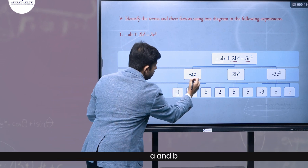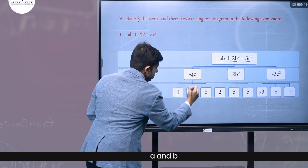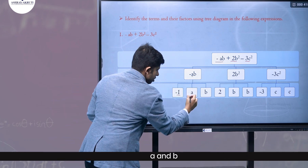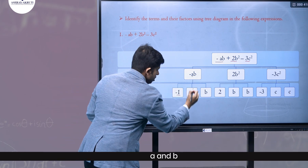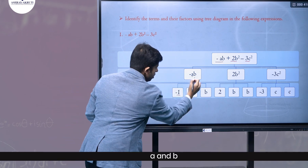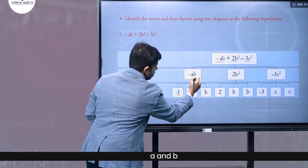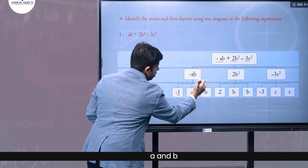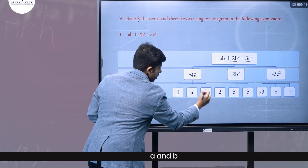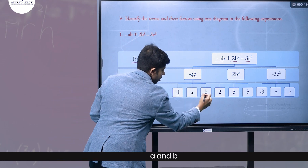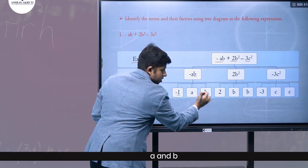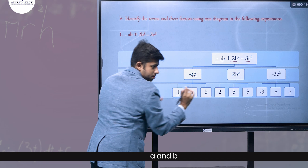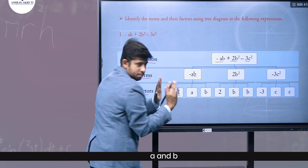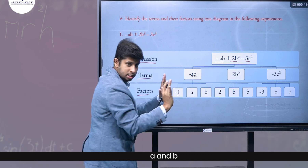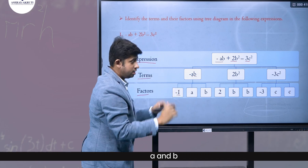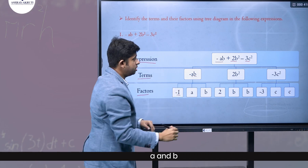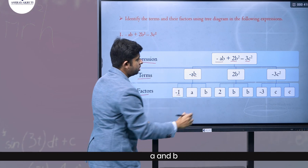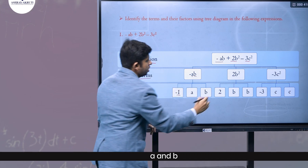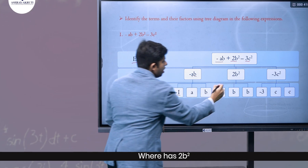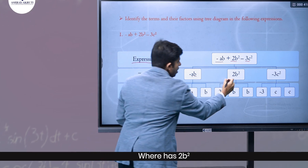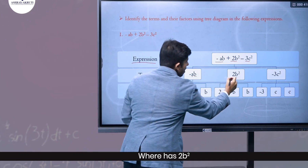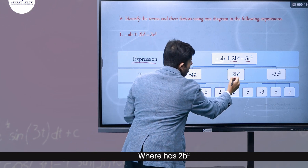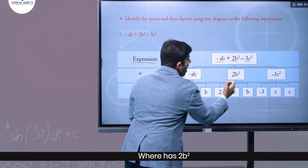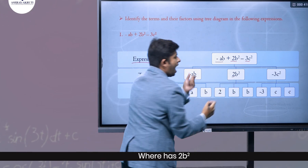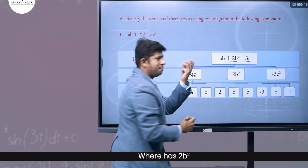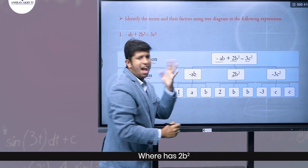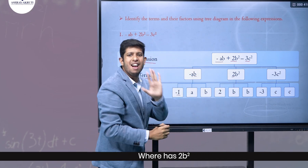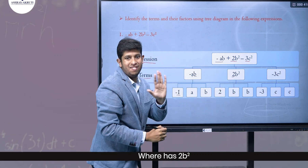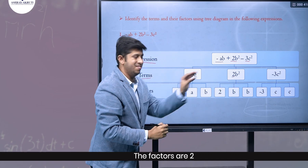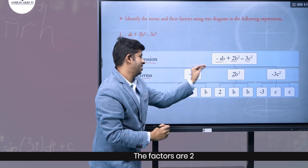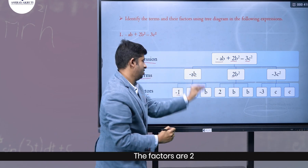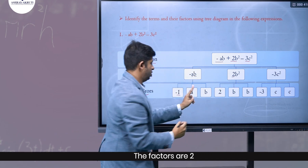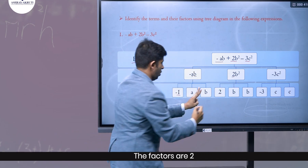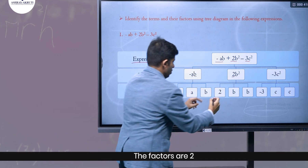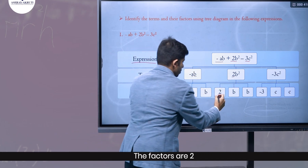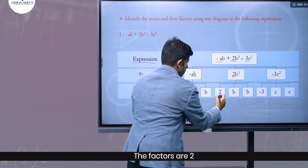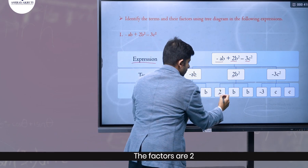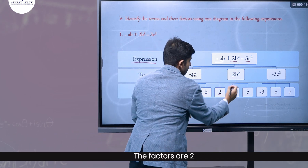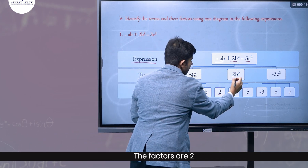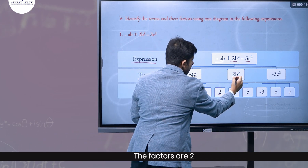A and B. Whereas for 2B square, the factors are 2,